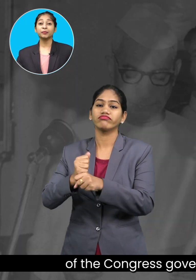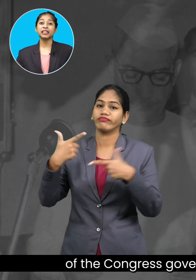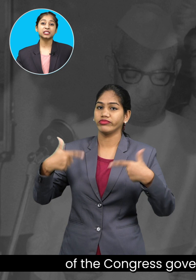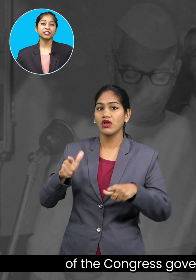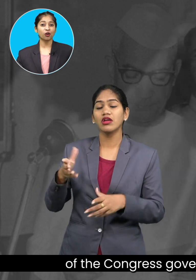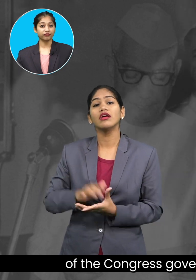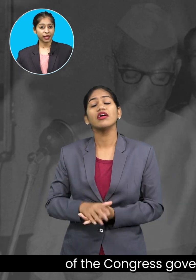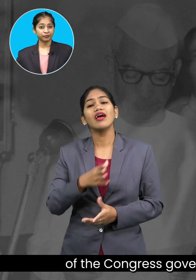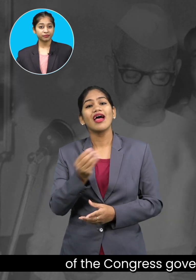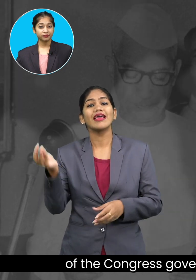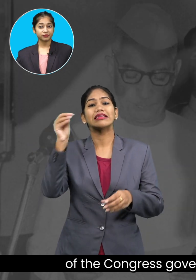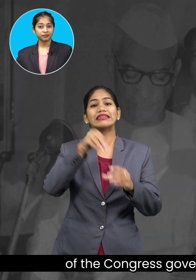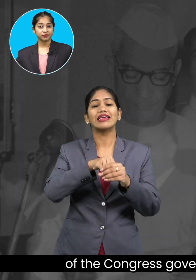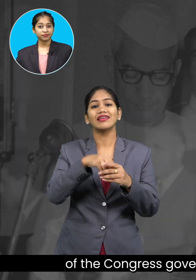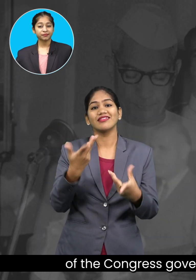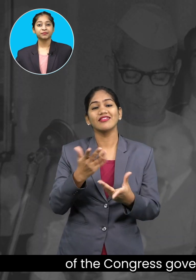and the replacement of them